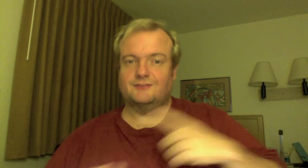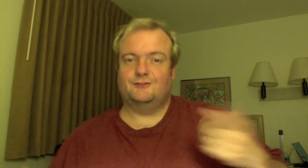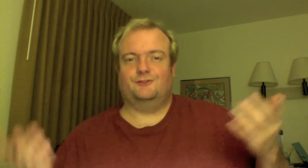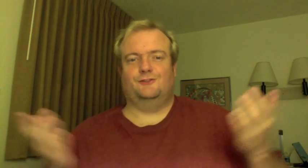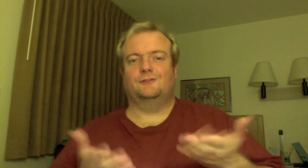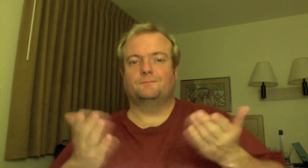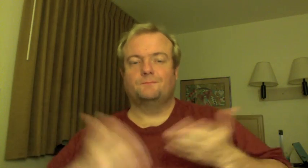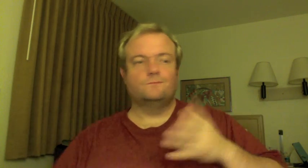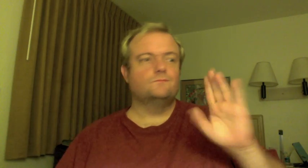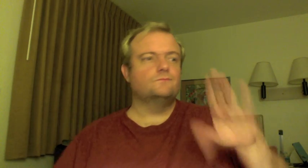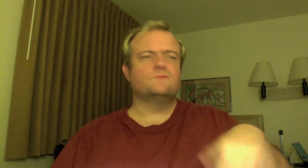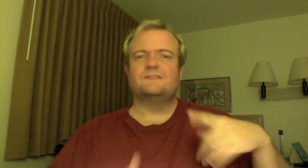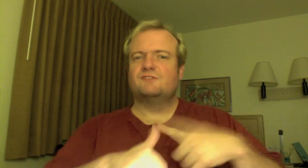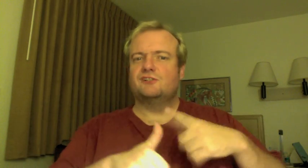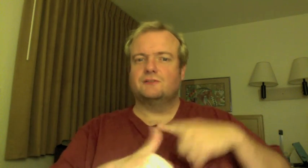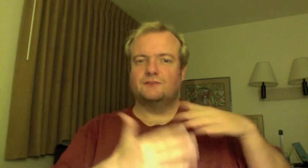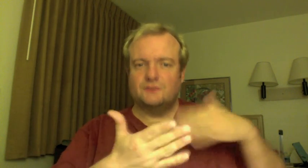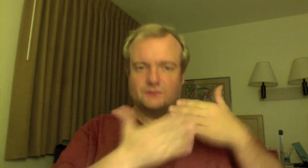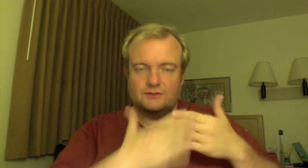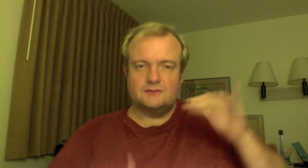that atmosphere and that excitement.